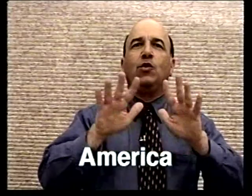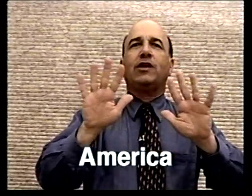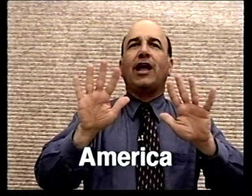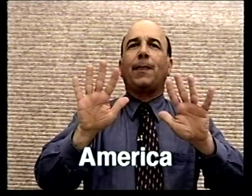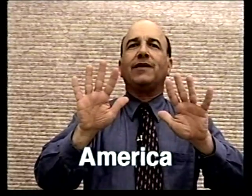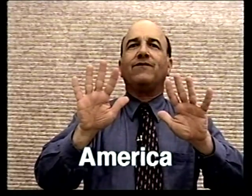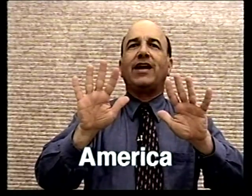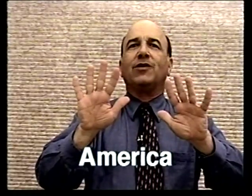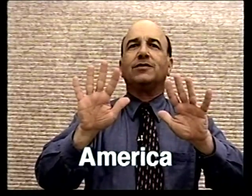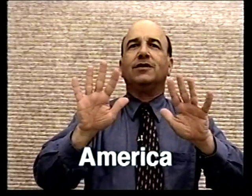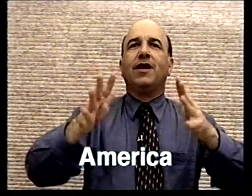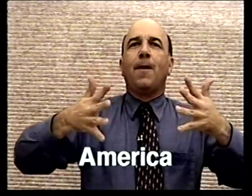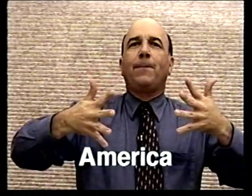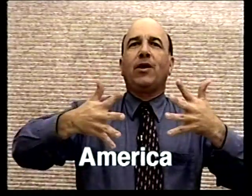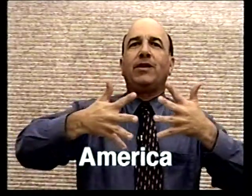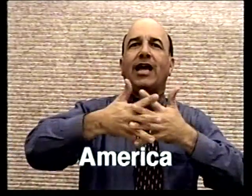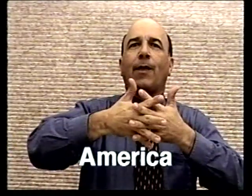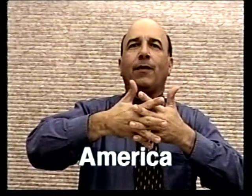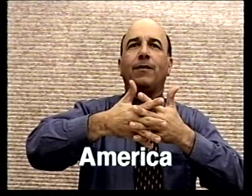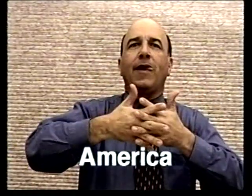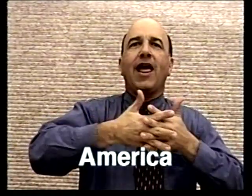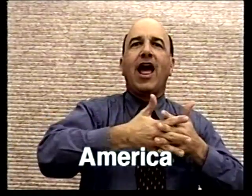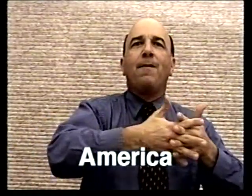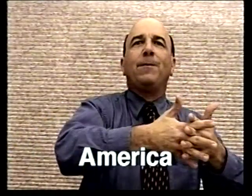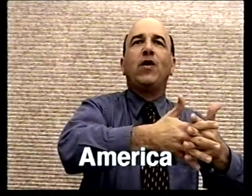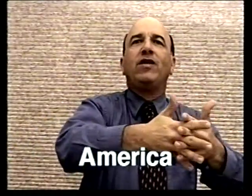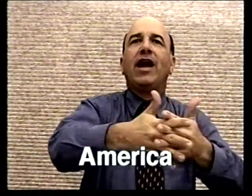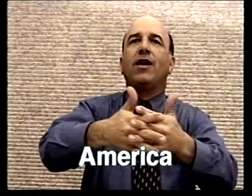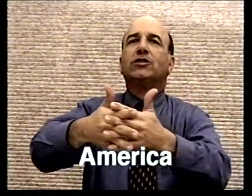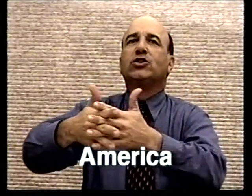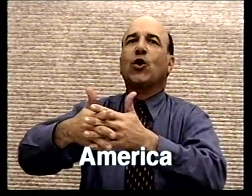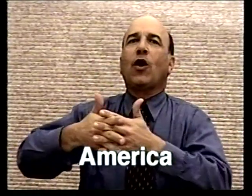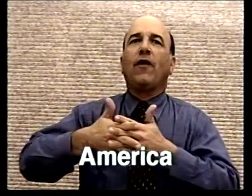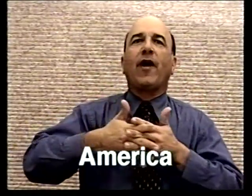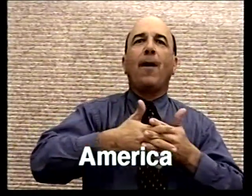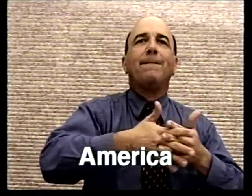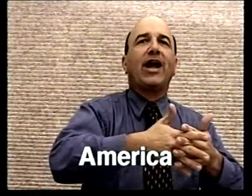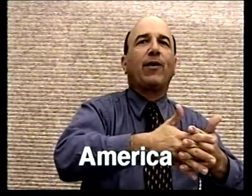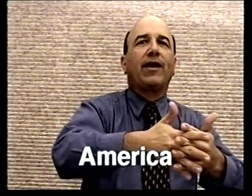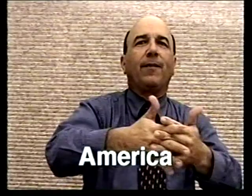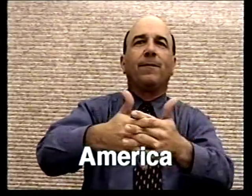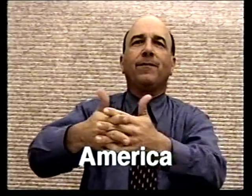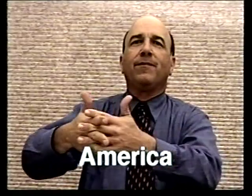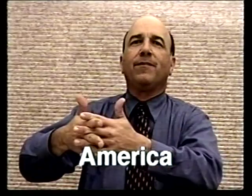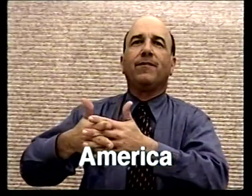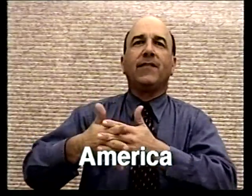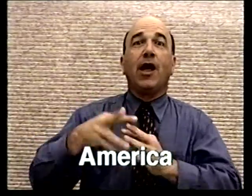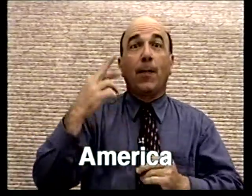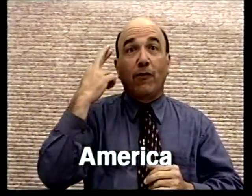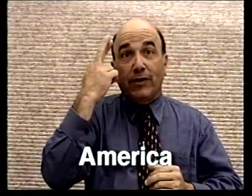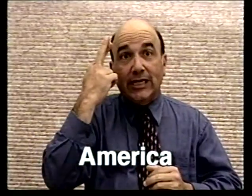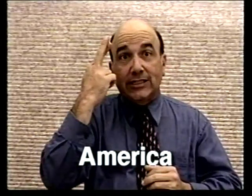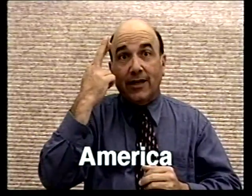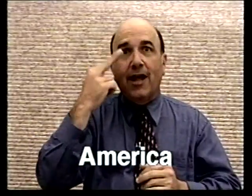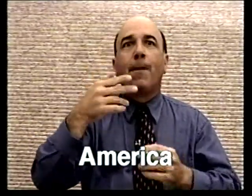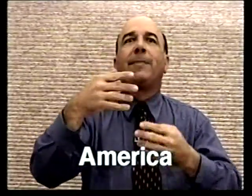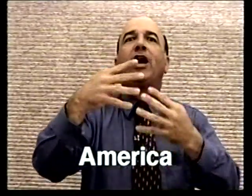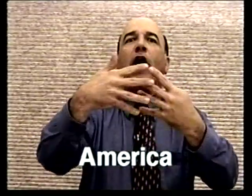You take these fingers, put them together, and move it in a circle, America. The reason?